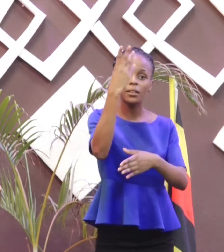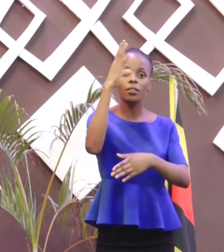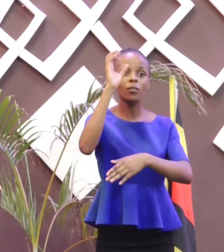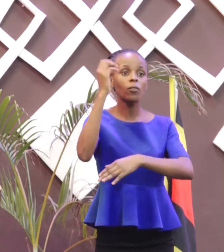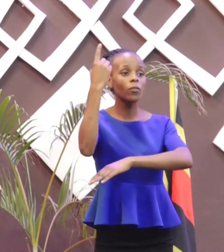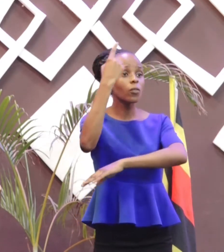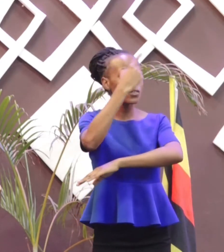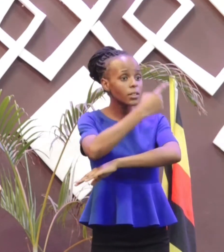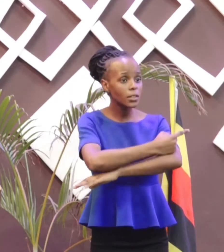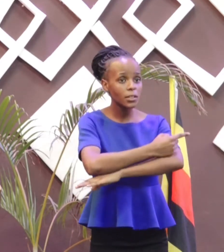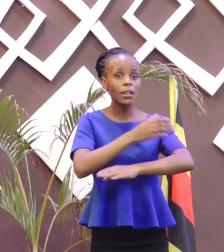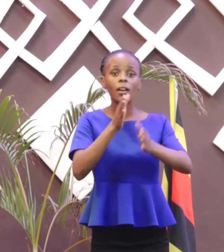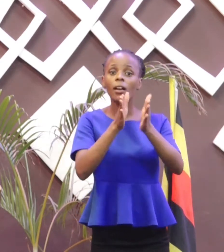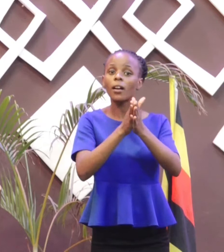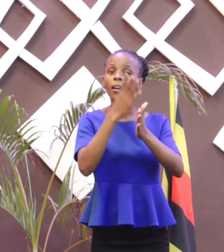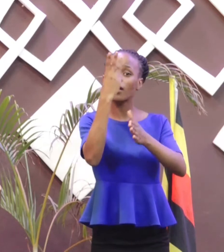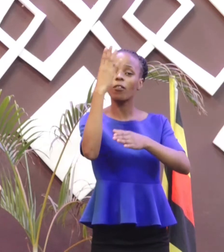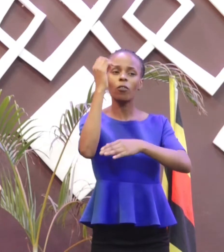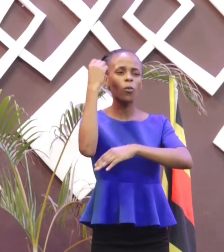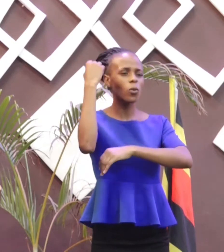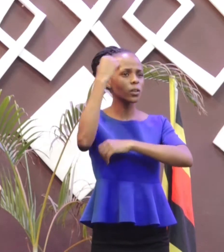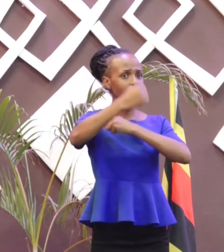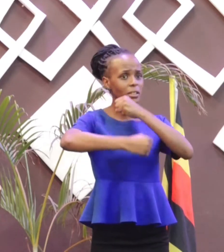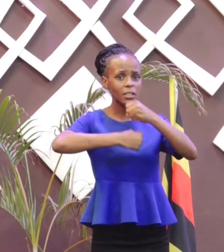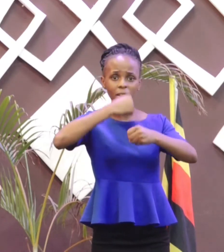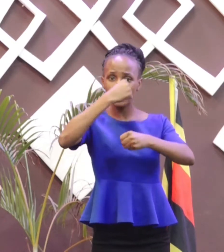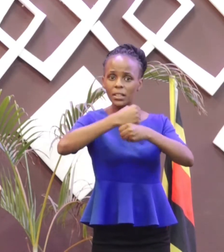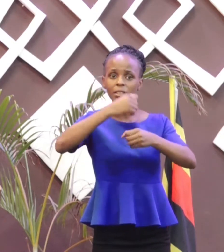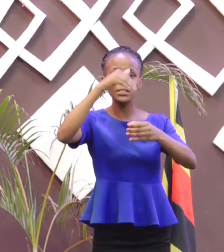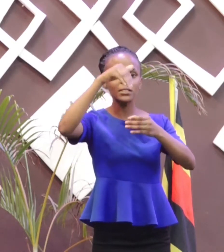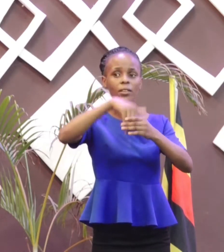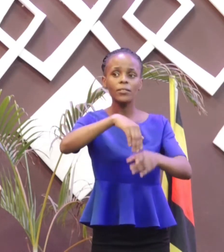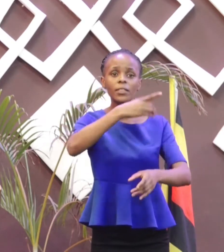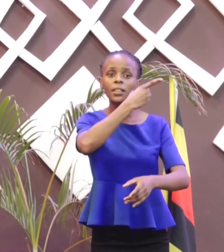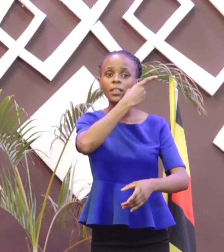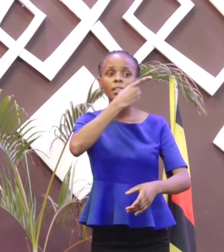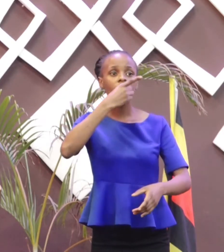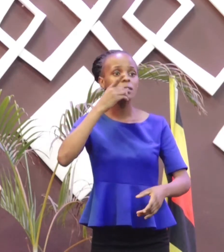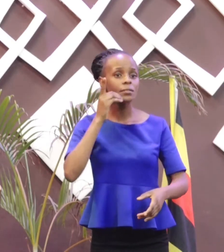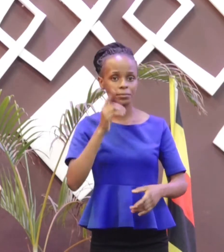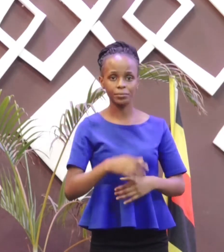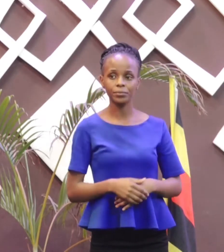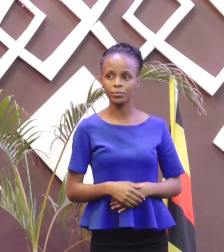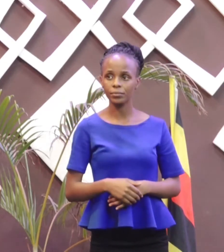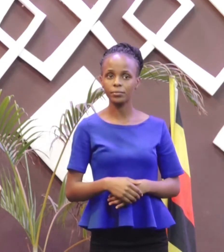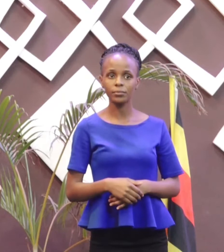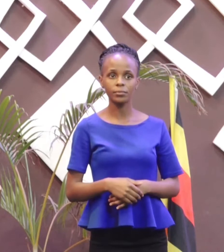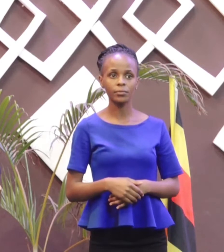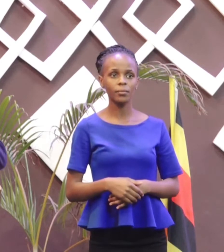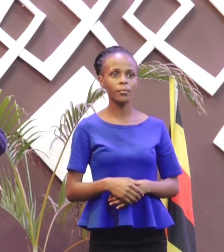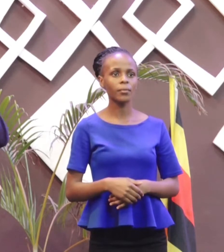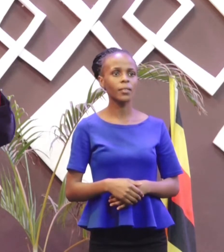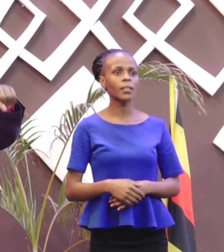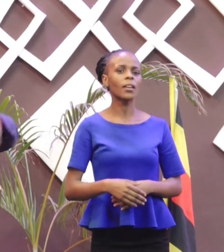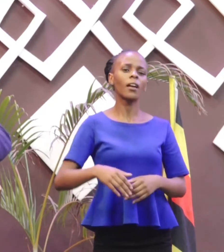days, 40 years in the desert. Ng'okumala emyaka ana mu ddungu.